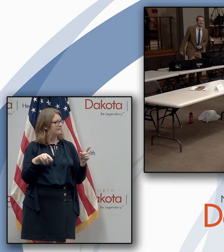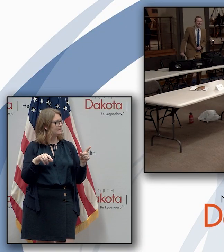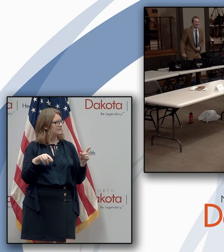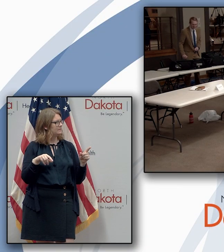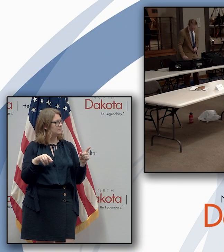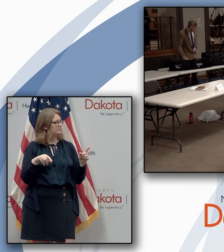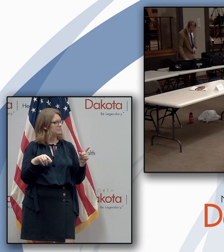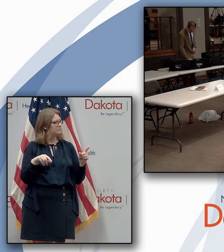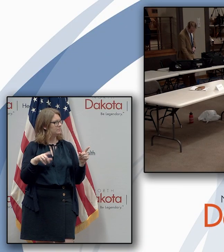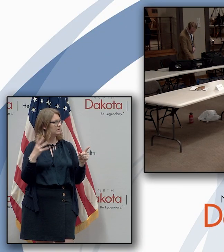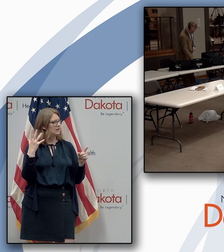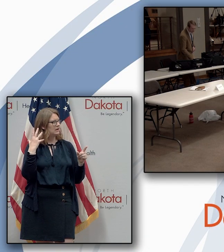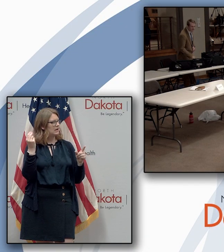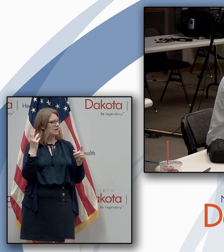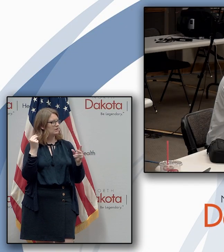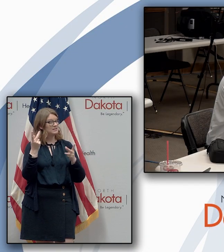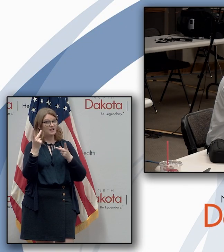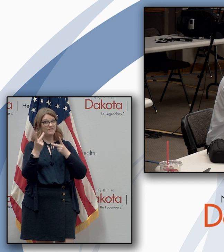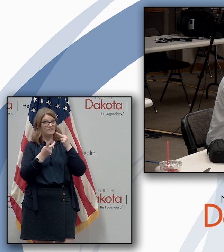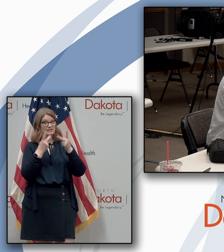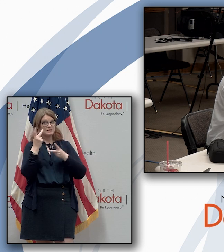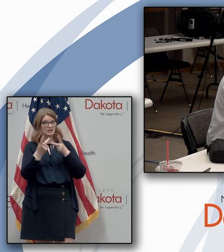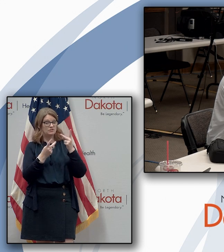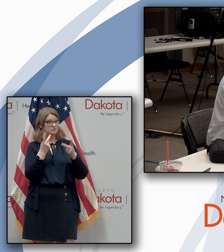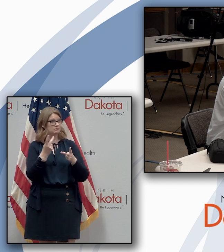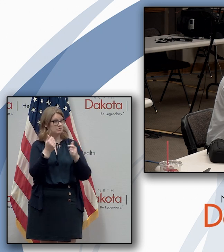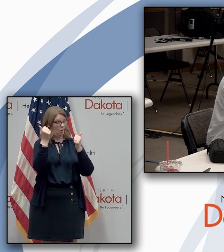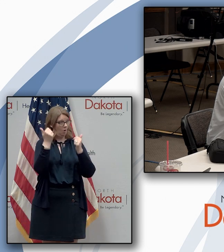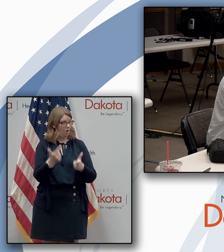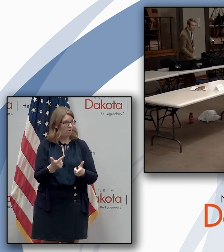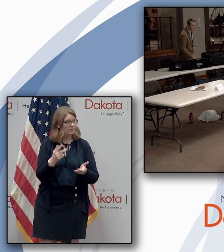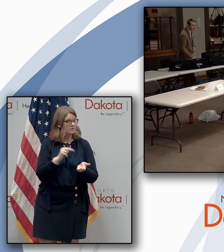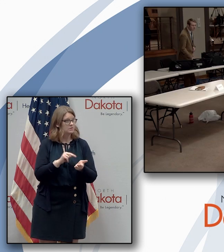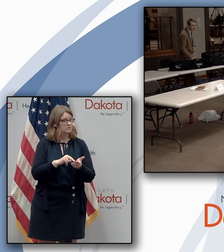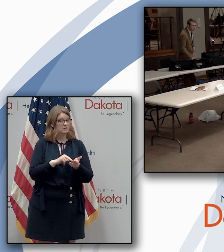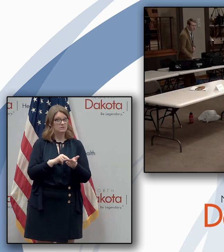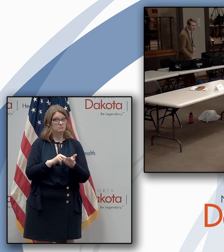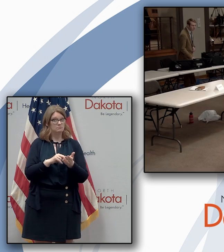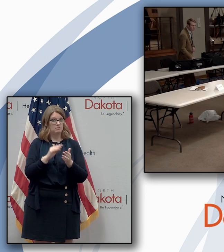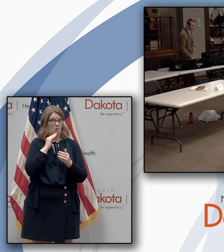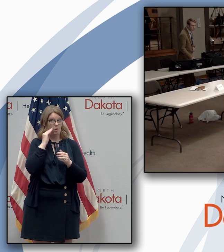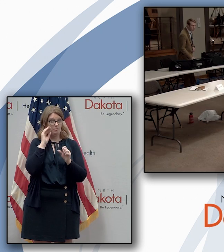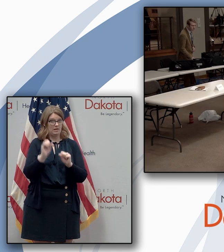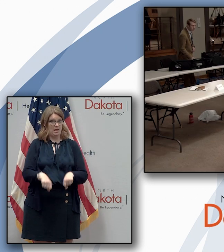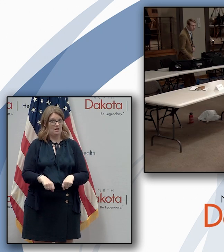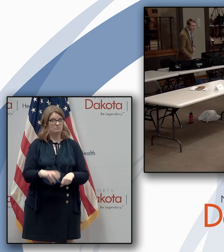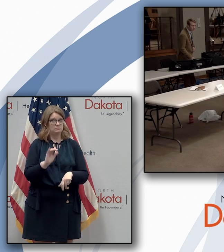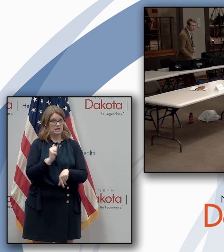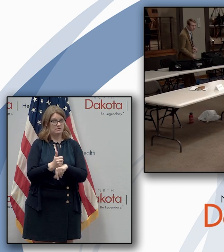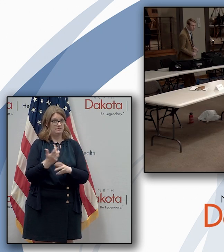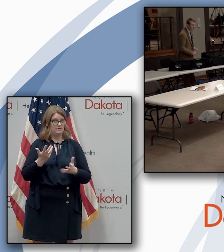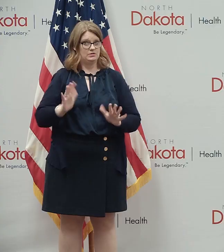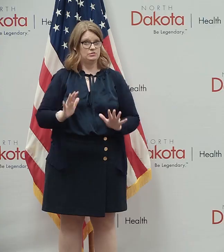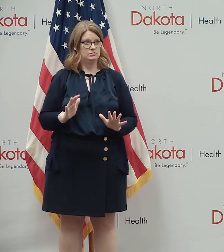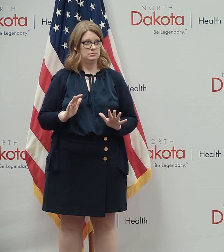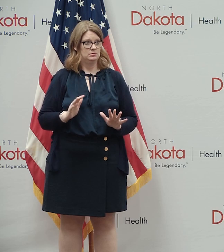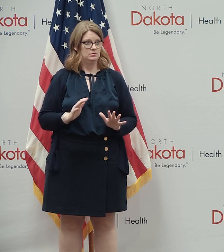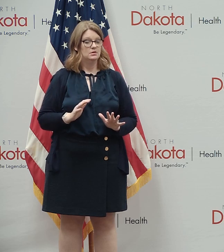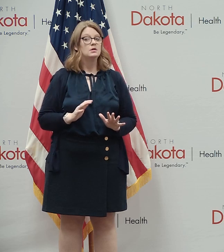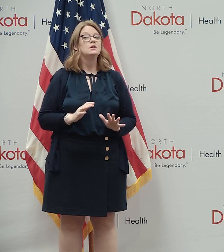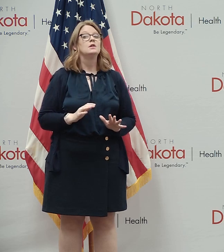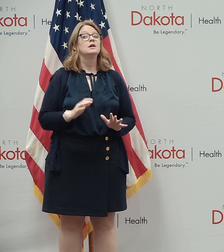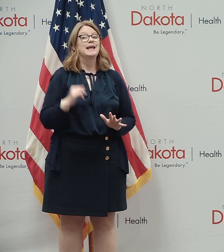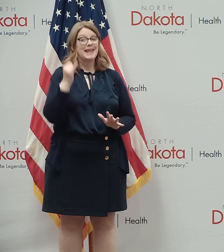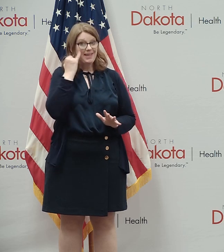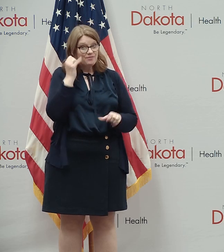So outdoor visitation, that's something that every nursing home in the state can do right now? Yes, as long as